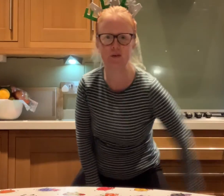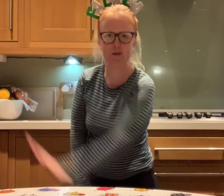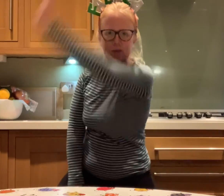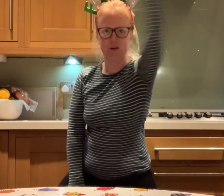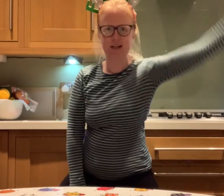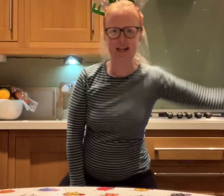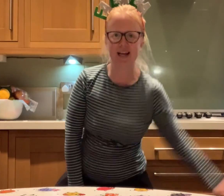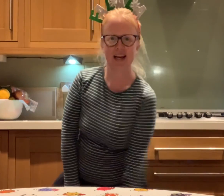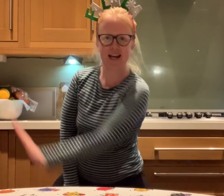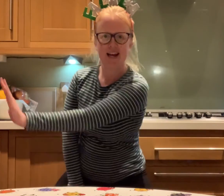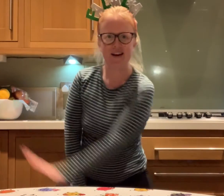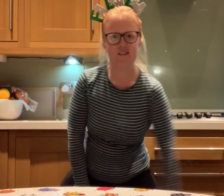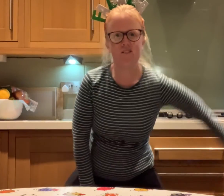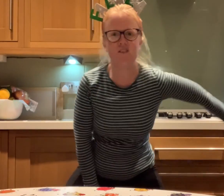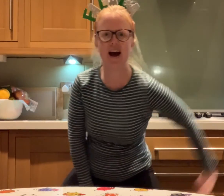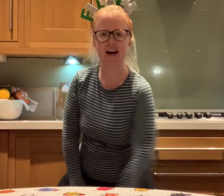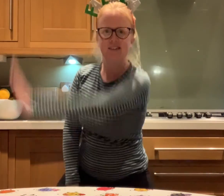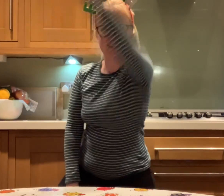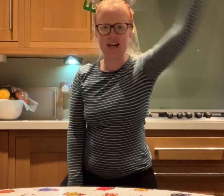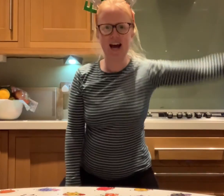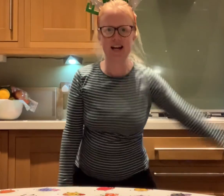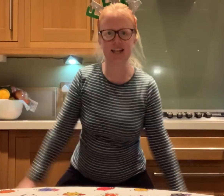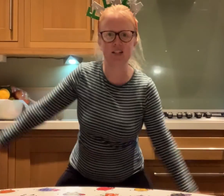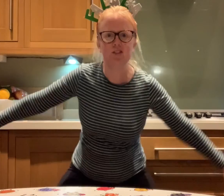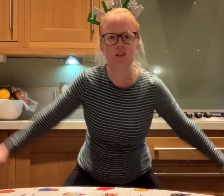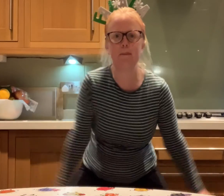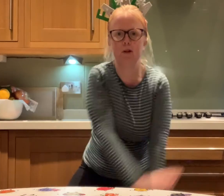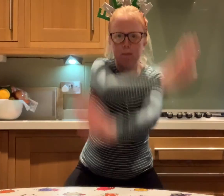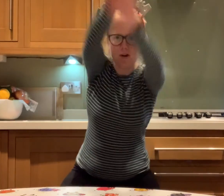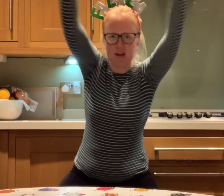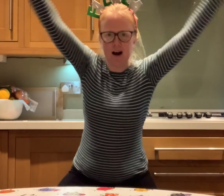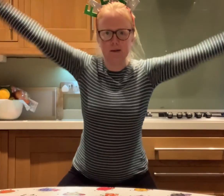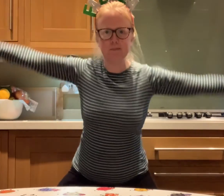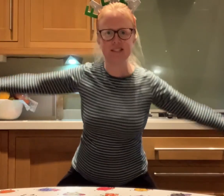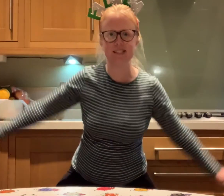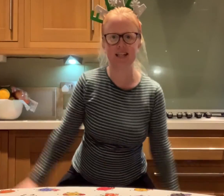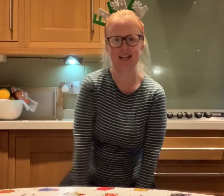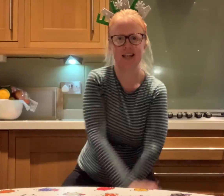Woo! Well done. Can you do that with both arms?